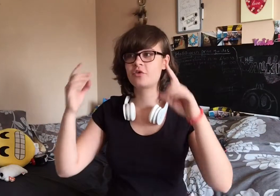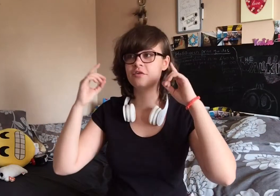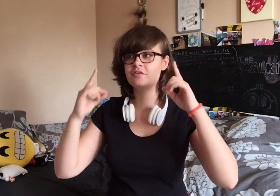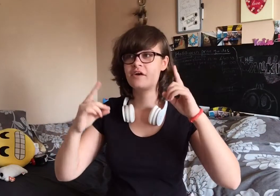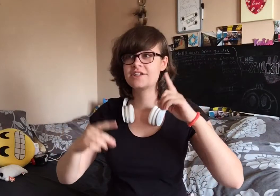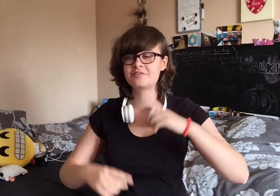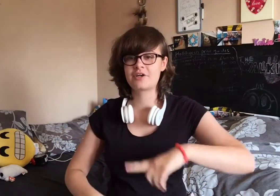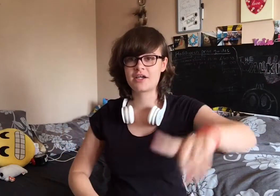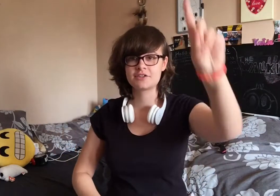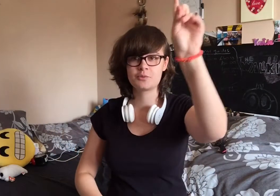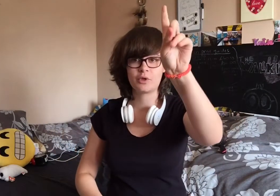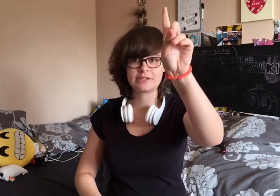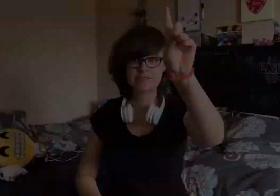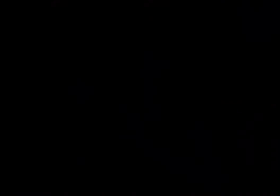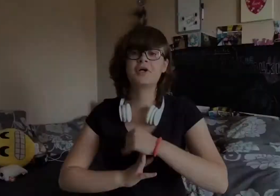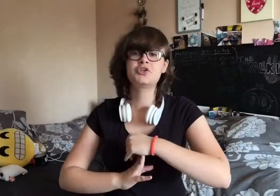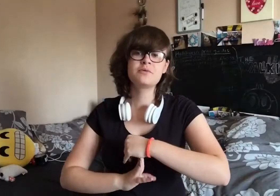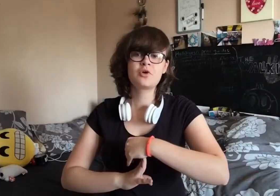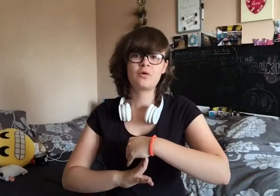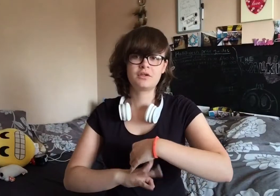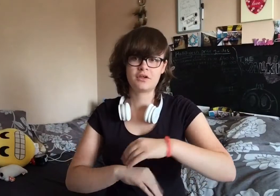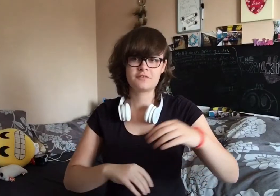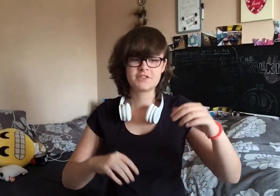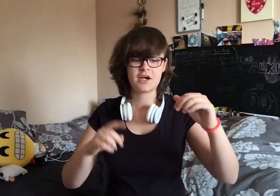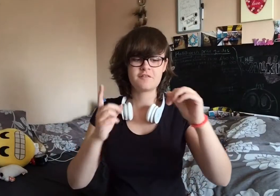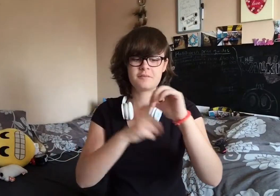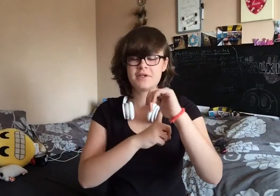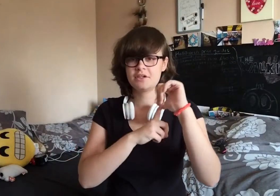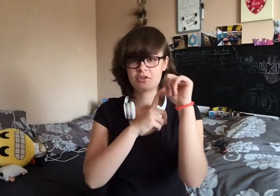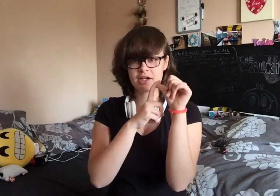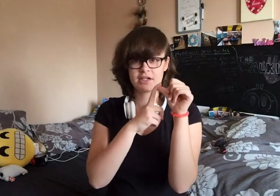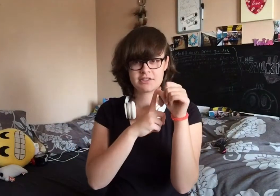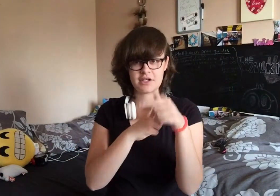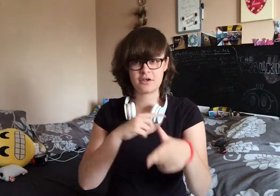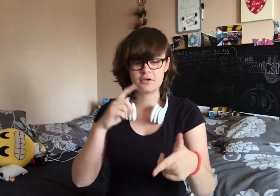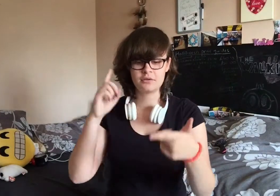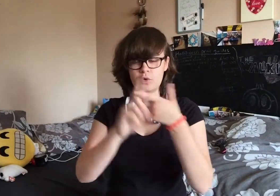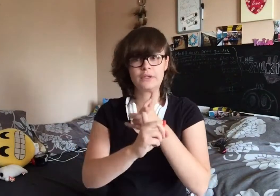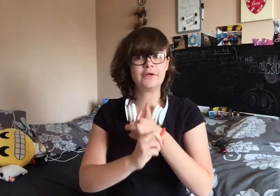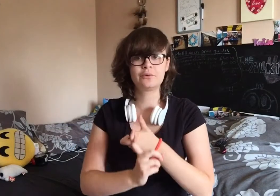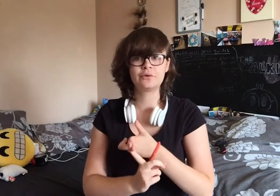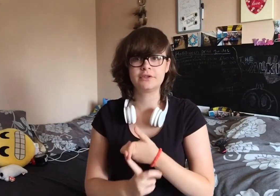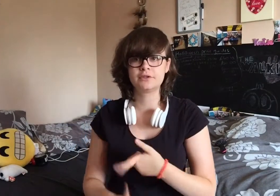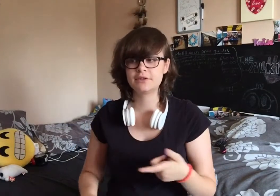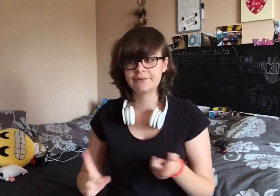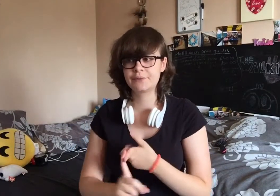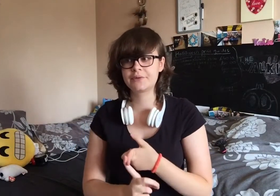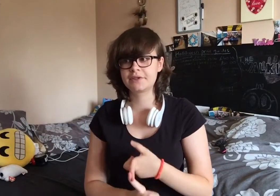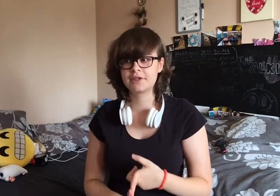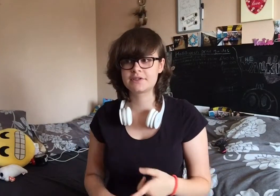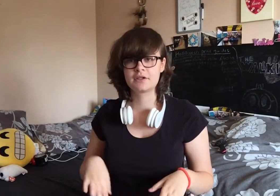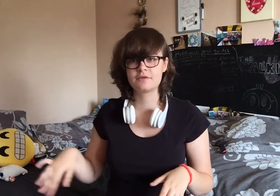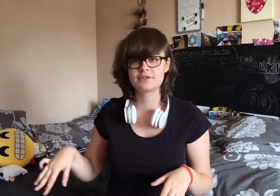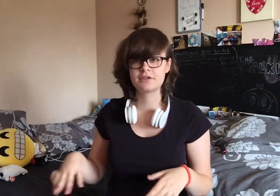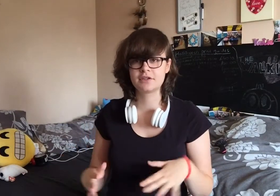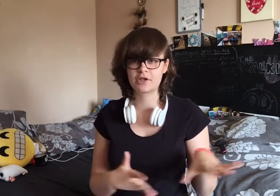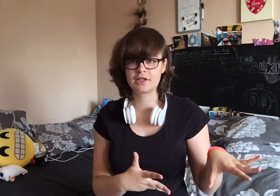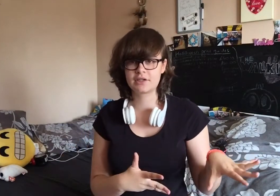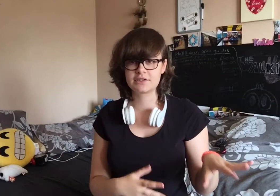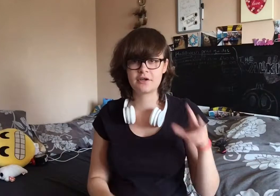on a ferry to France once. My dream goal in life is to either meet Greg Nicotero or Neil Gorton. Neil Gorton is closer than Greg Nicotero. I